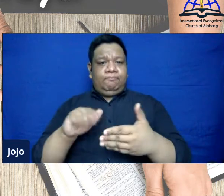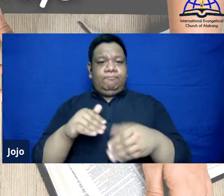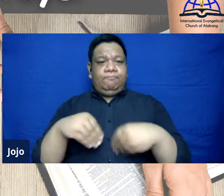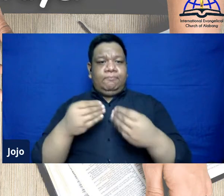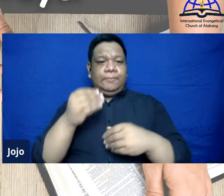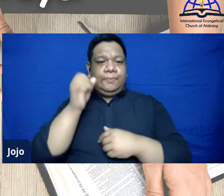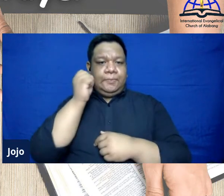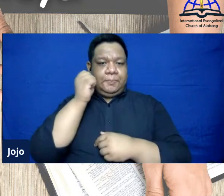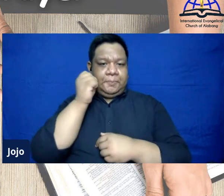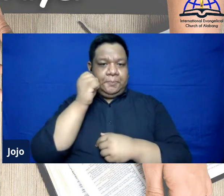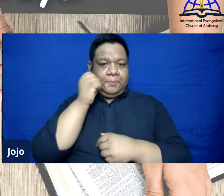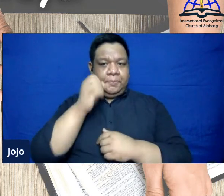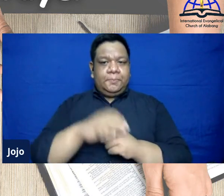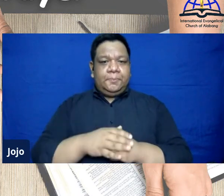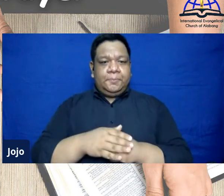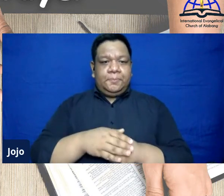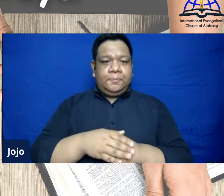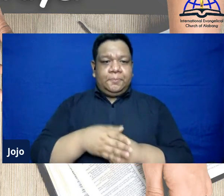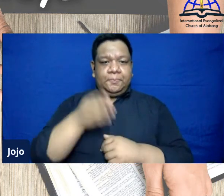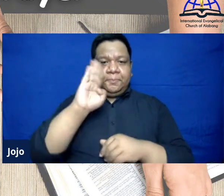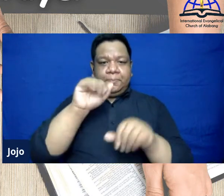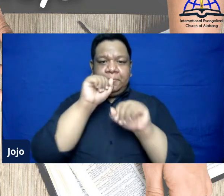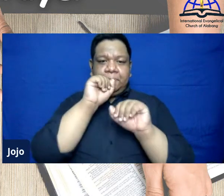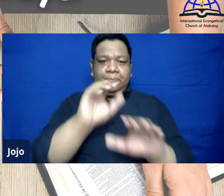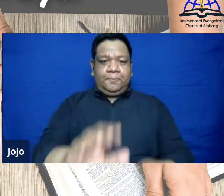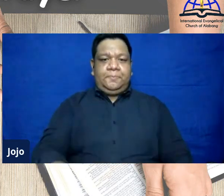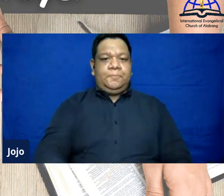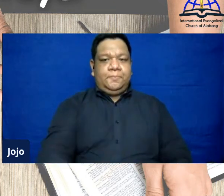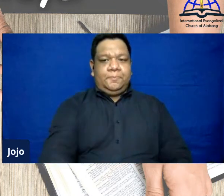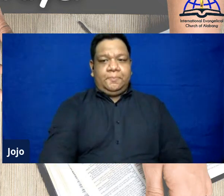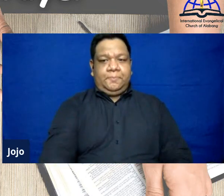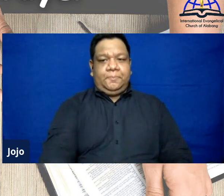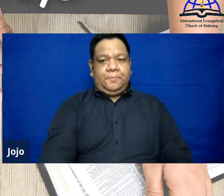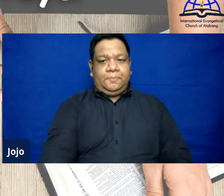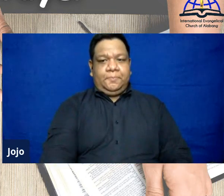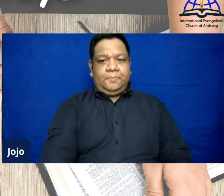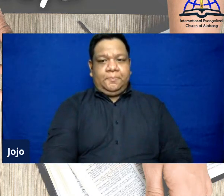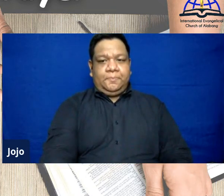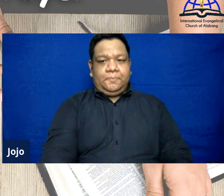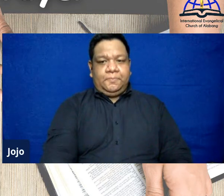Charmaine Espino. God bless you.